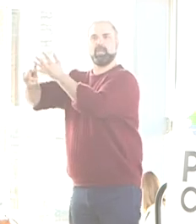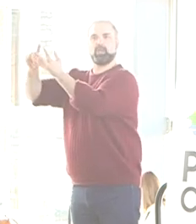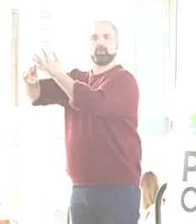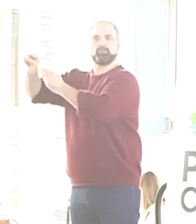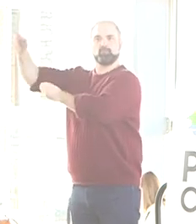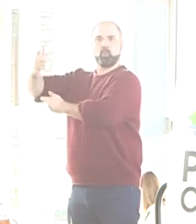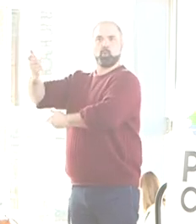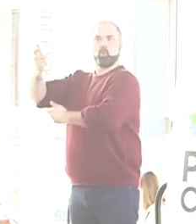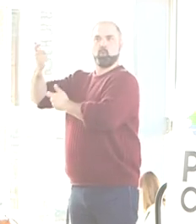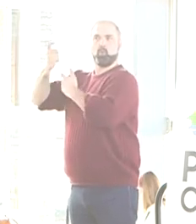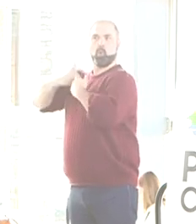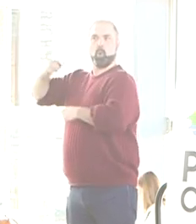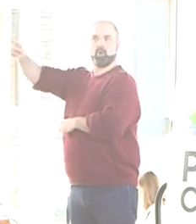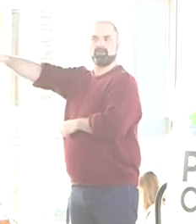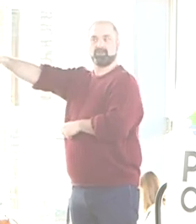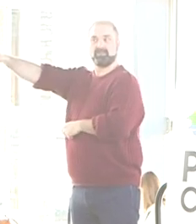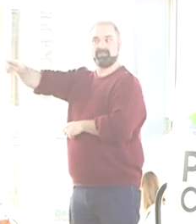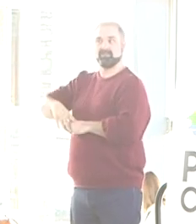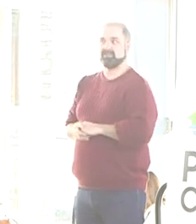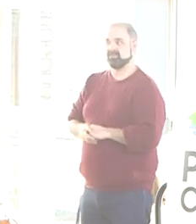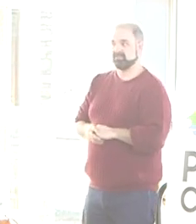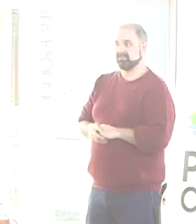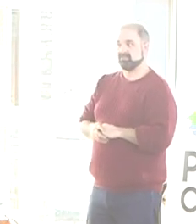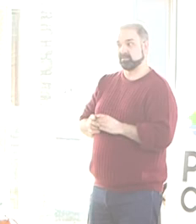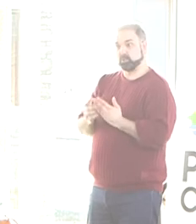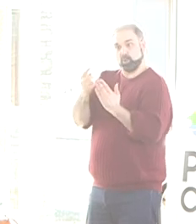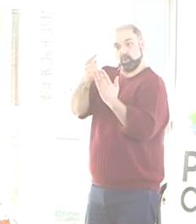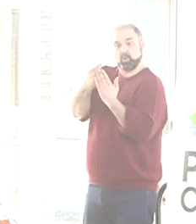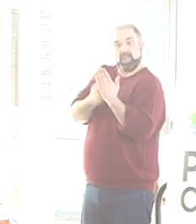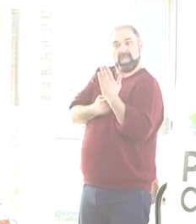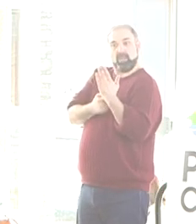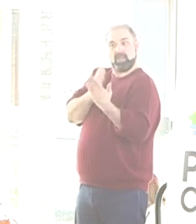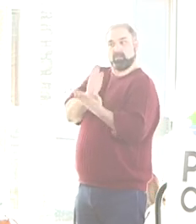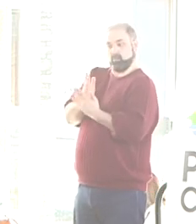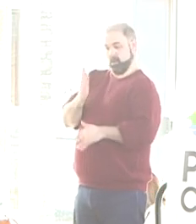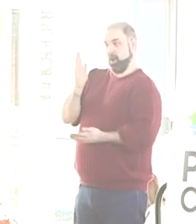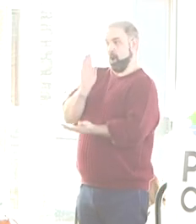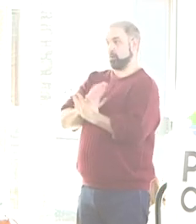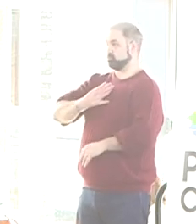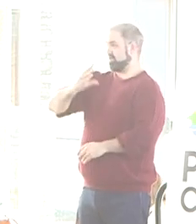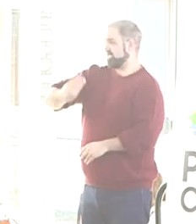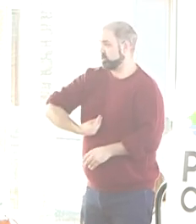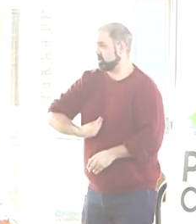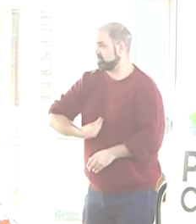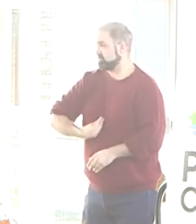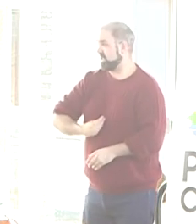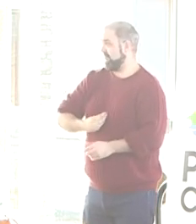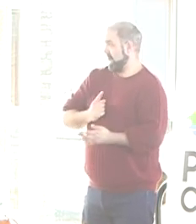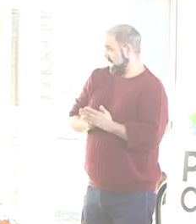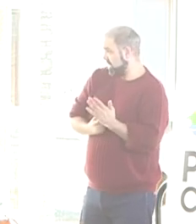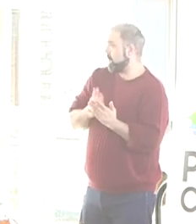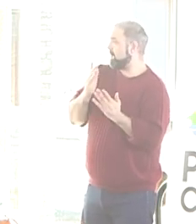those days, you had, in order to legally transition, if you were married, you had to divorce your